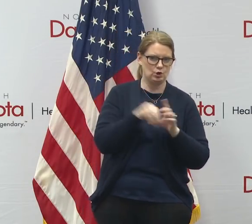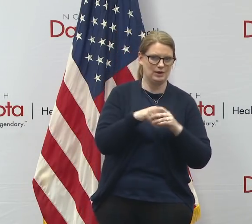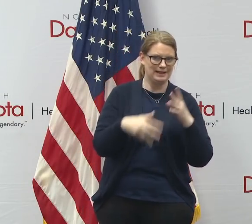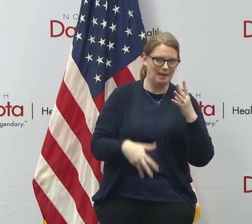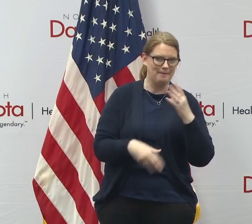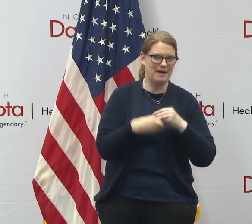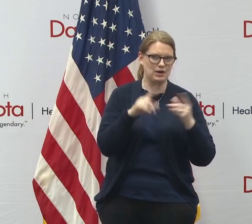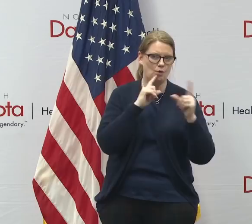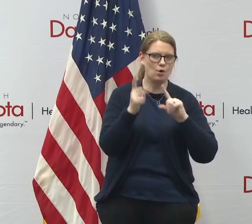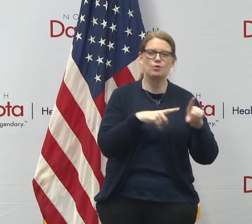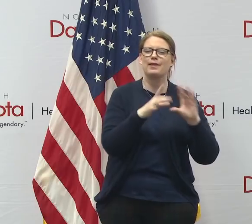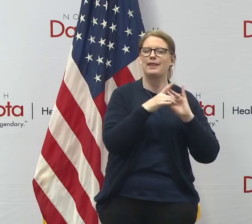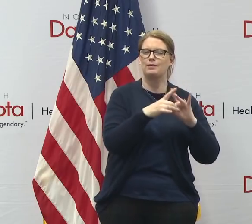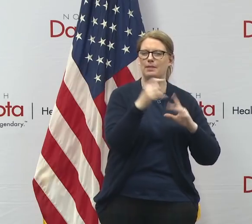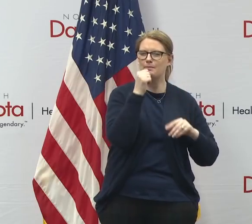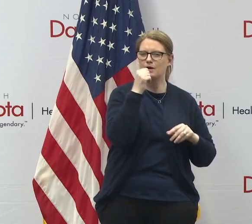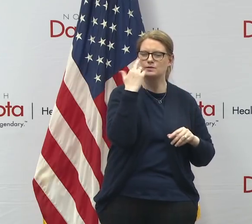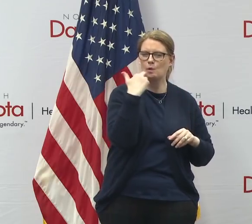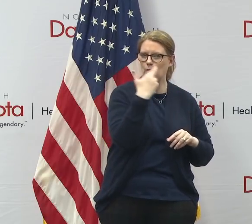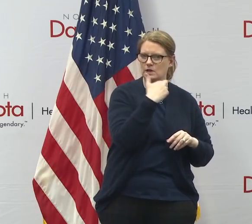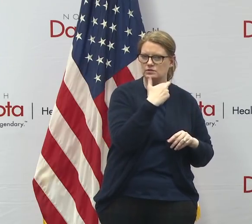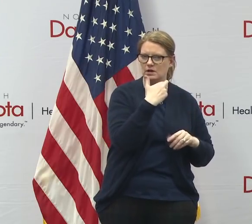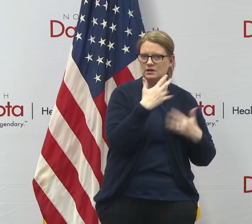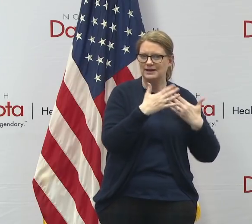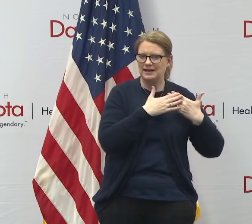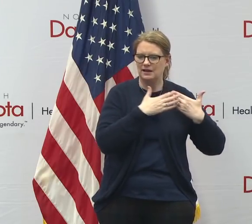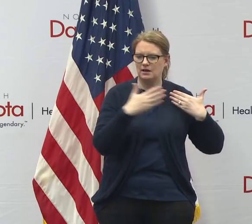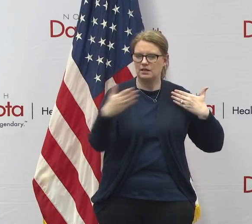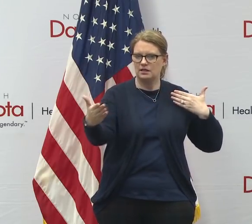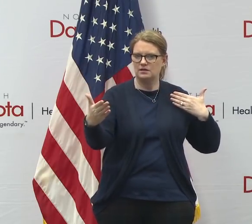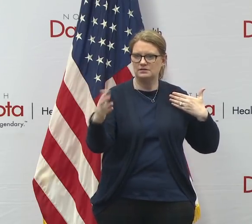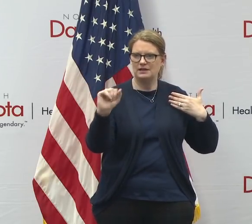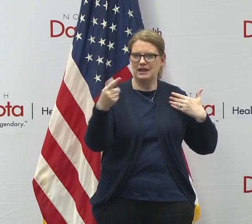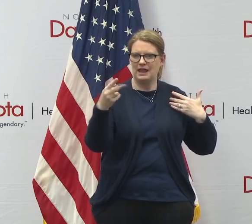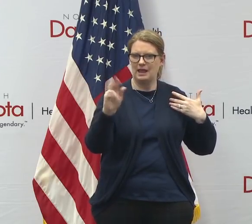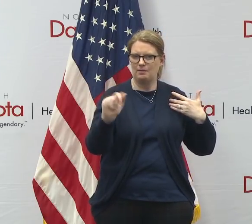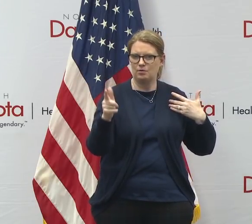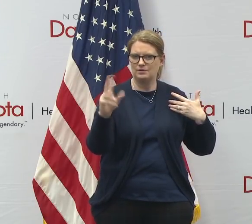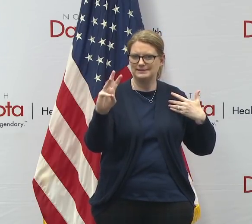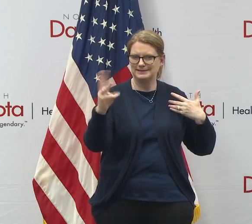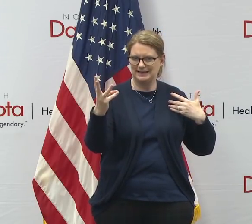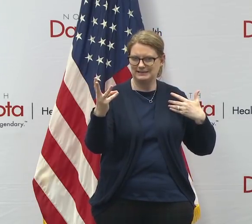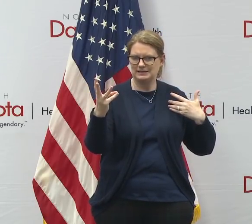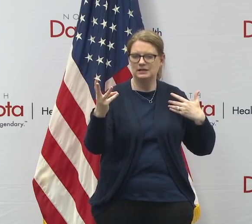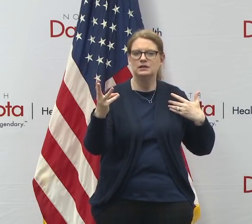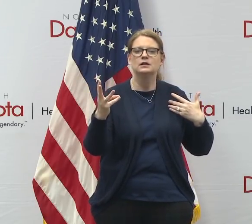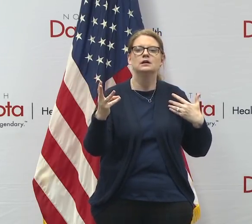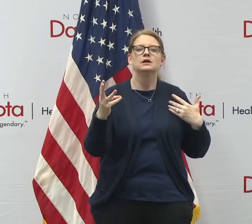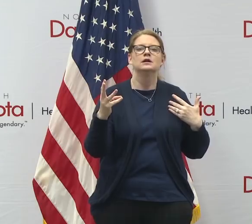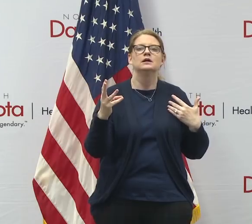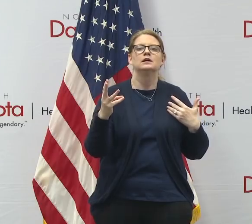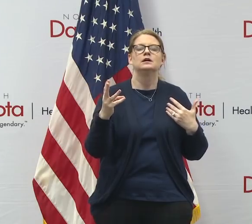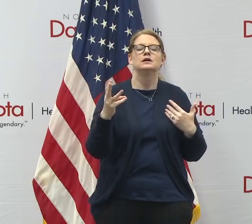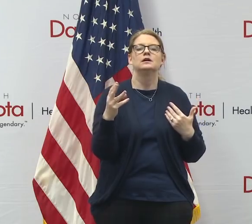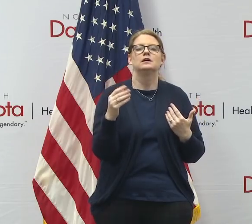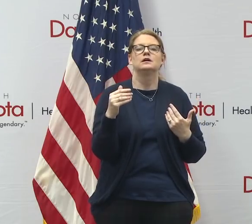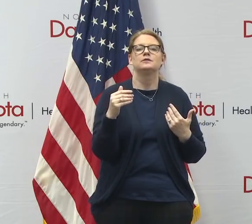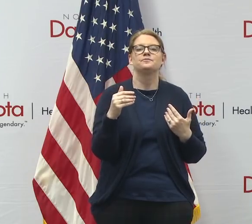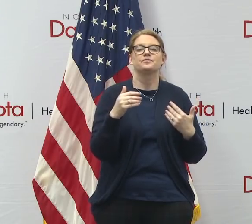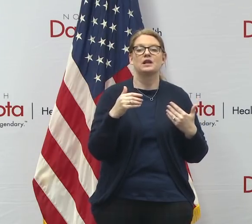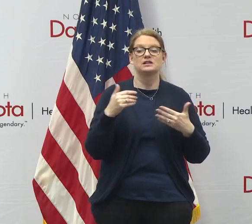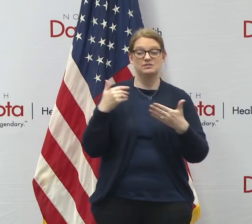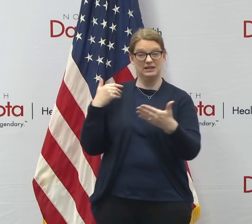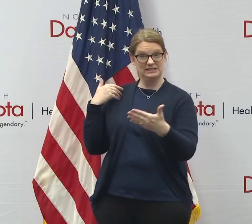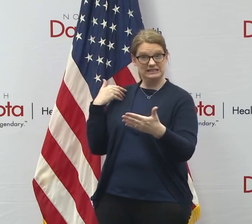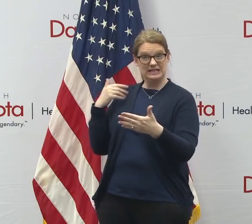order related to bars and restaurant, that goes through April 6th, I think was the date. And then when we put that one out there, as we get